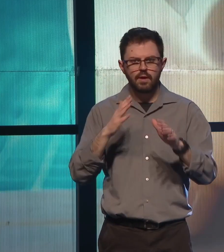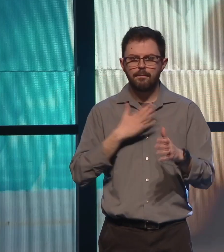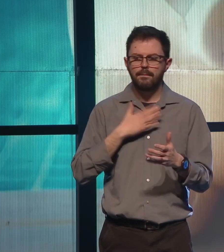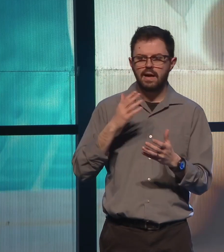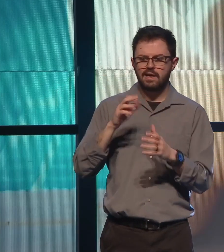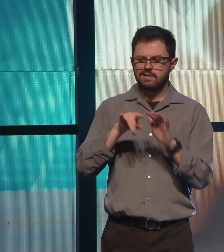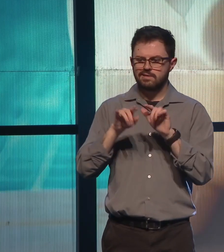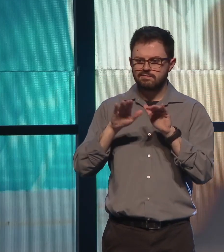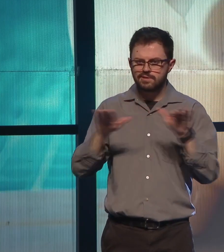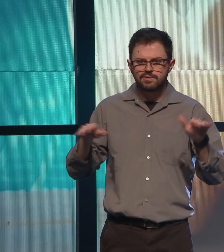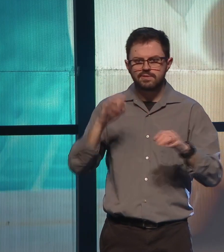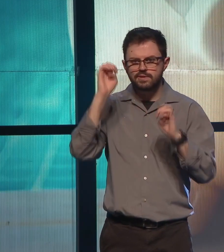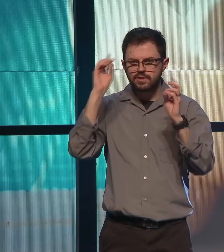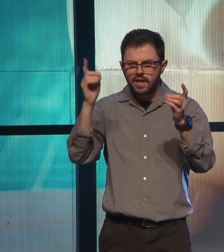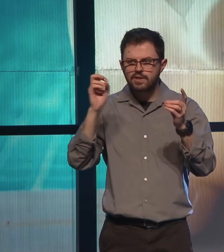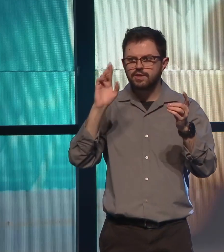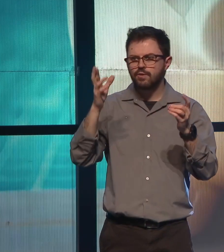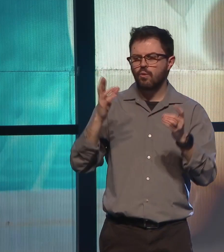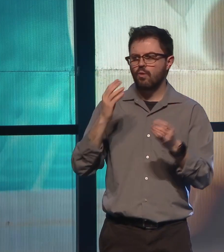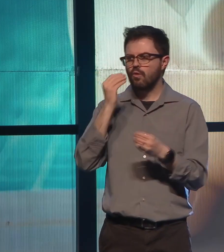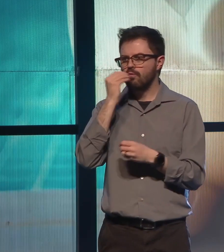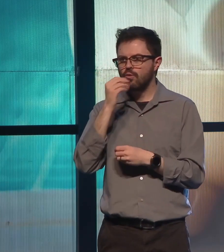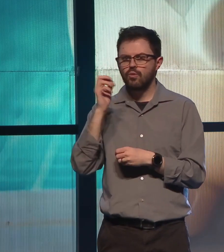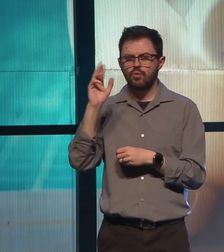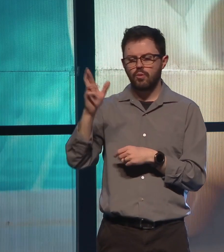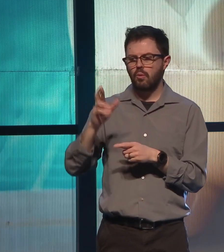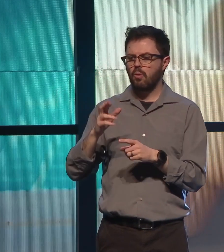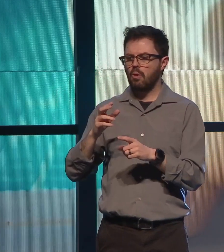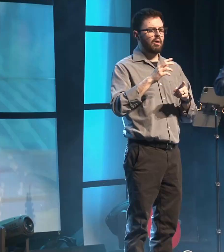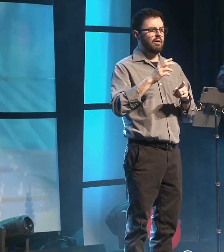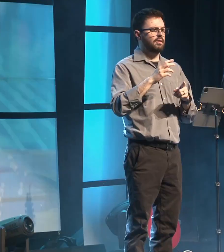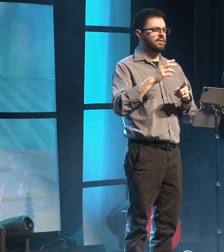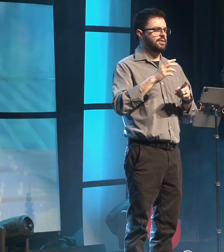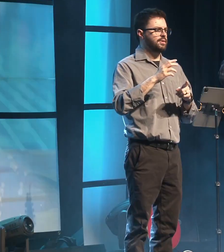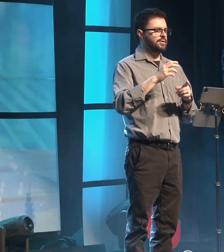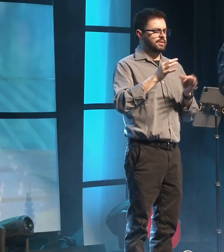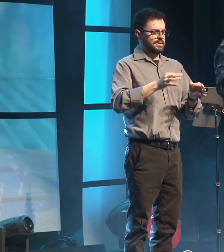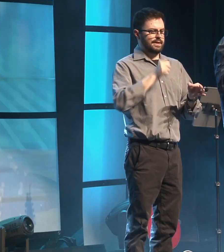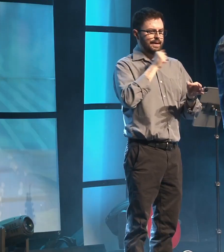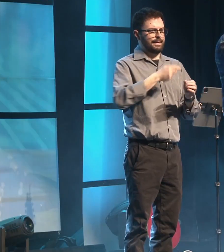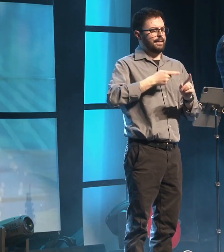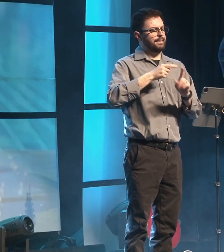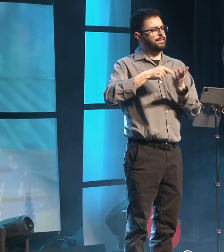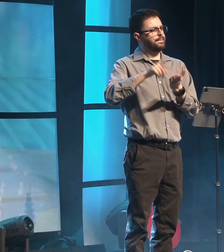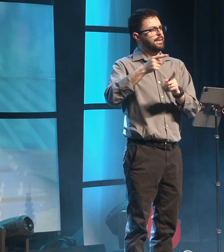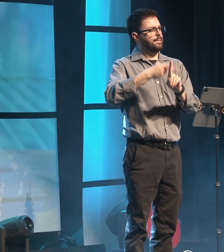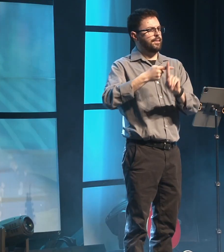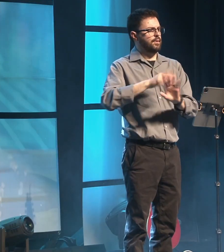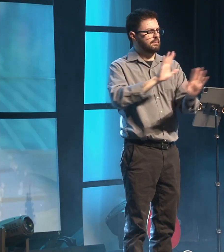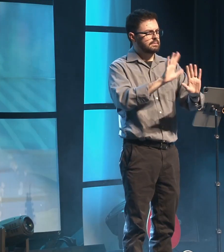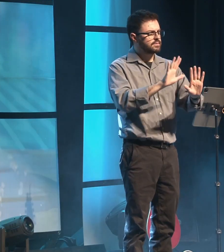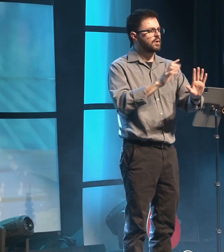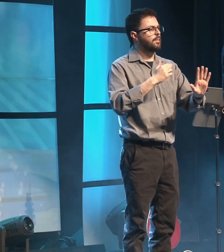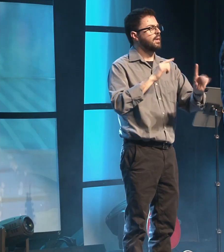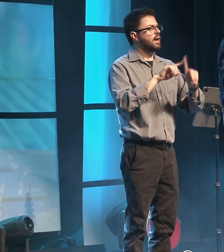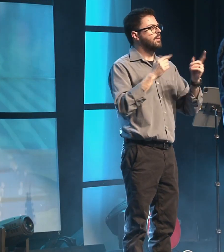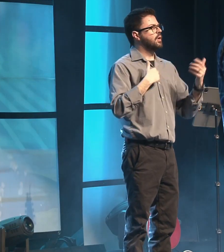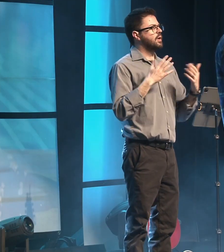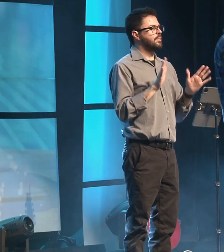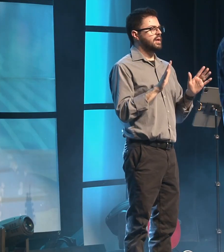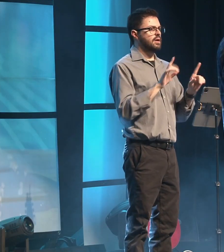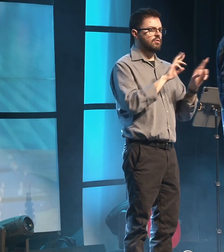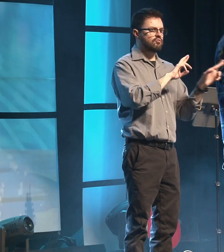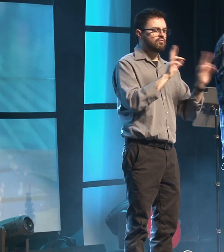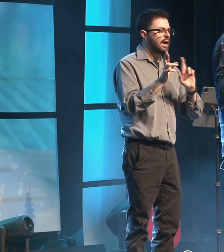sacrifice, eating or paying the mortgage or anything like that. It's just that I'm going to live open-heartedly. I'm going to live with eyes open, trusting that